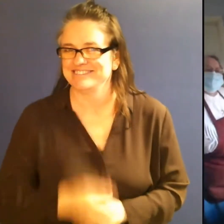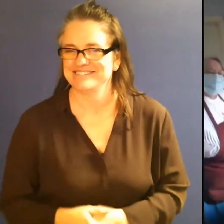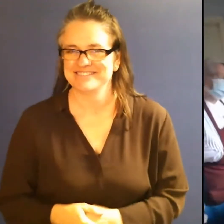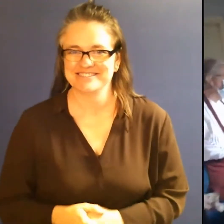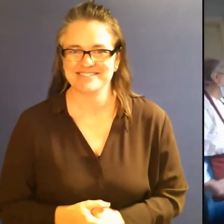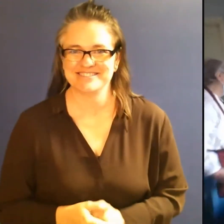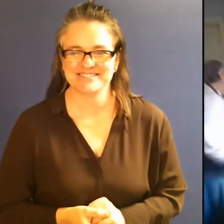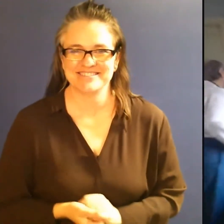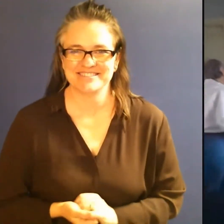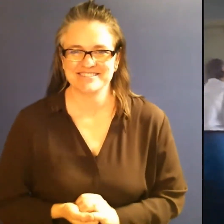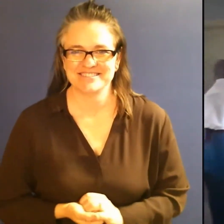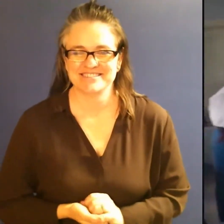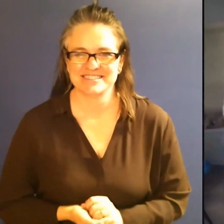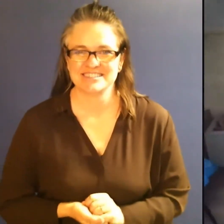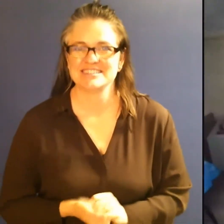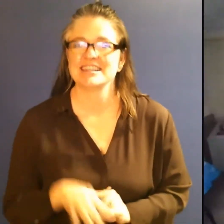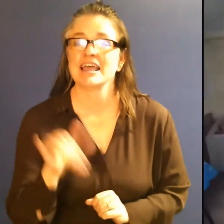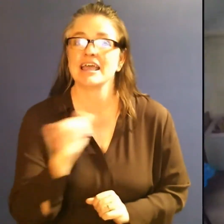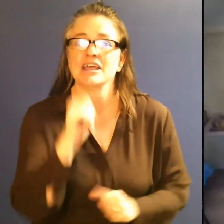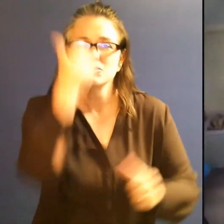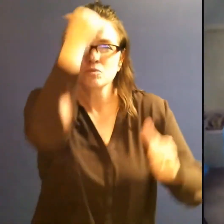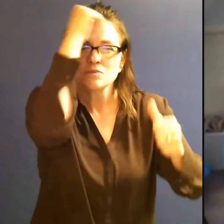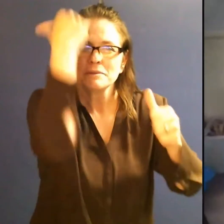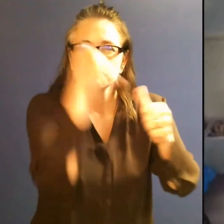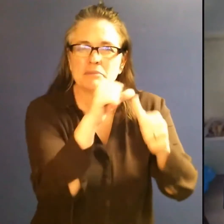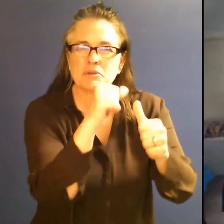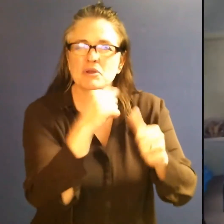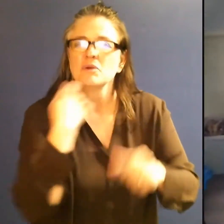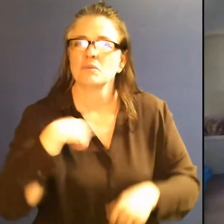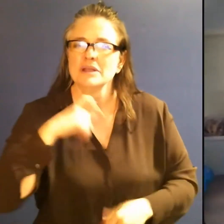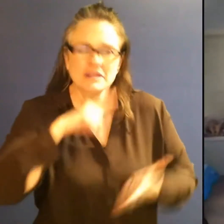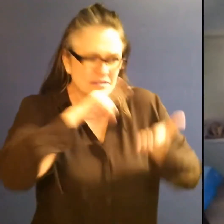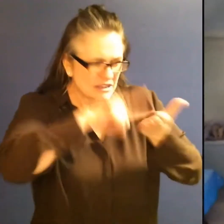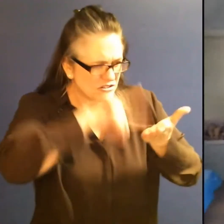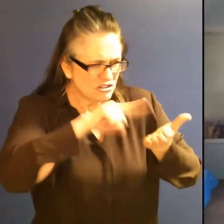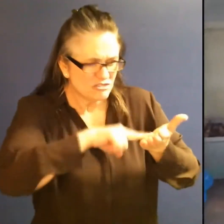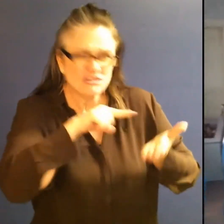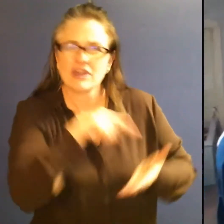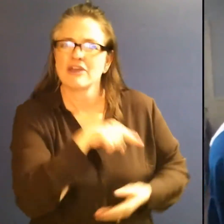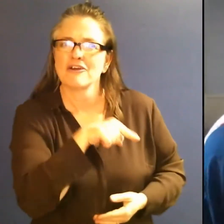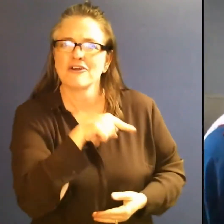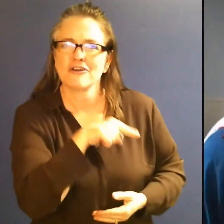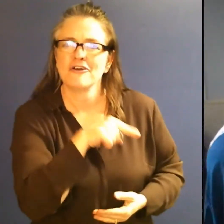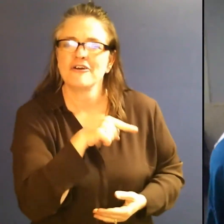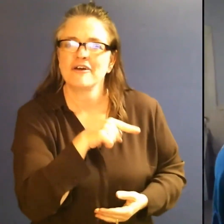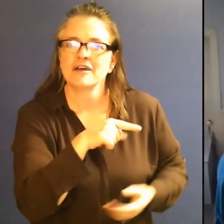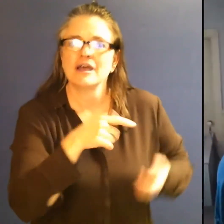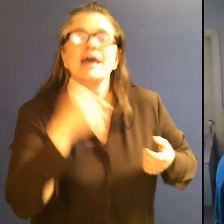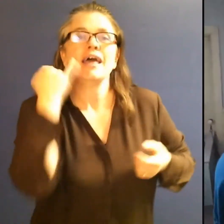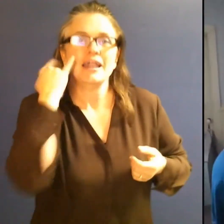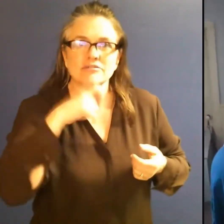And again, remember, we have to frequently check the cookies in the oven,